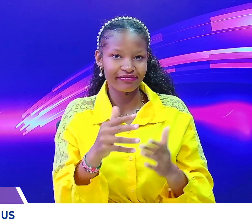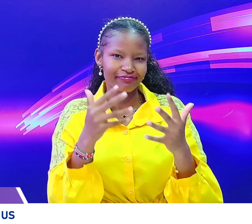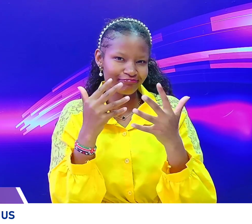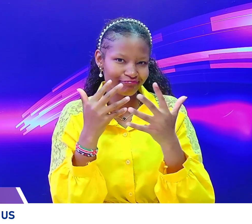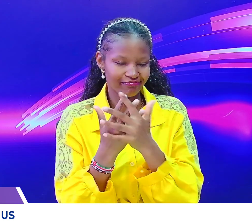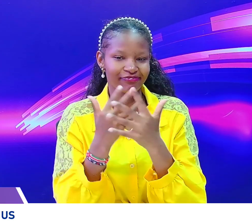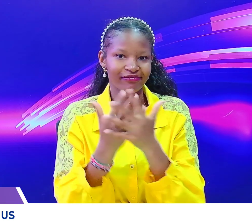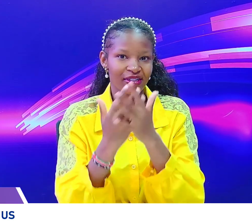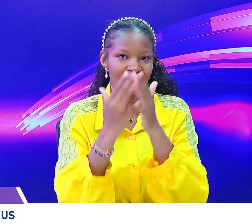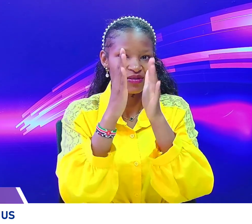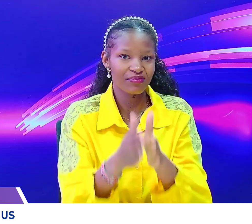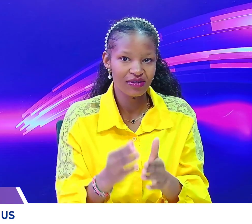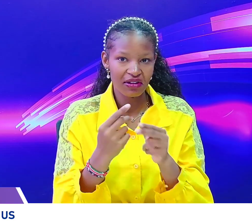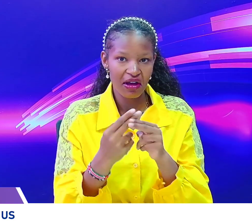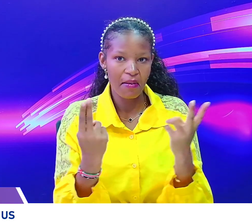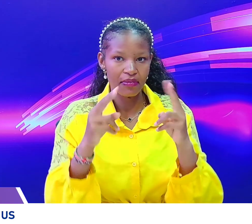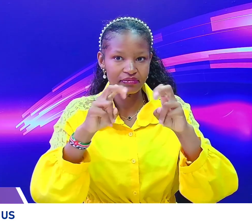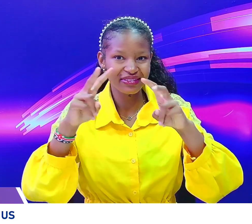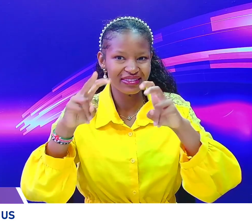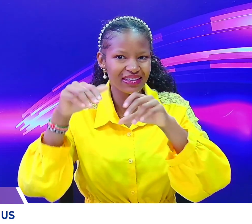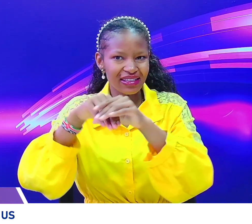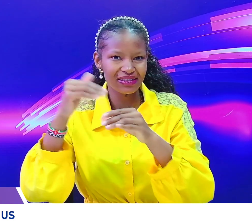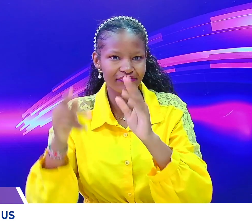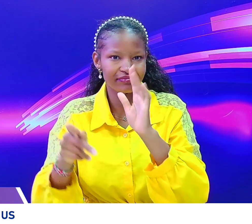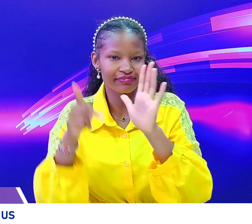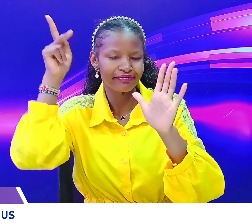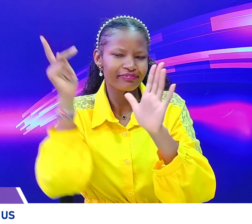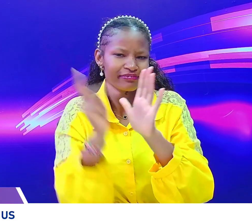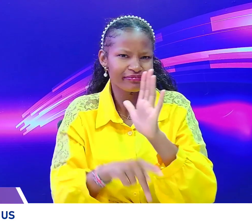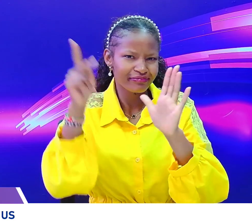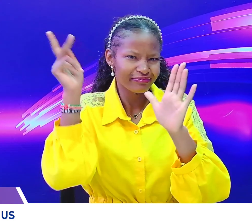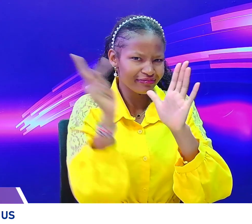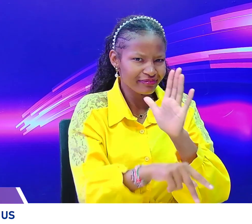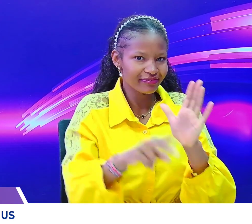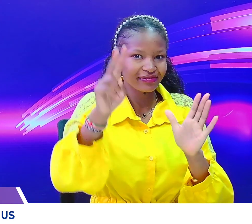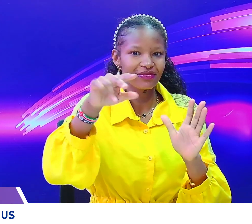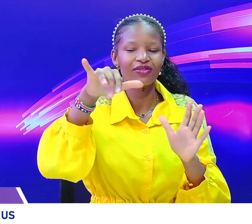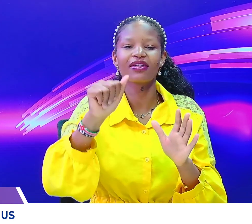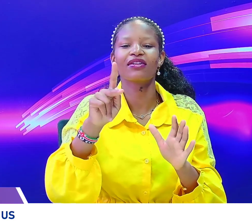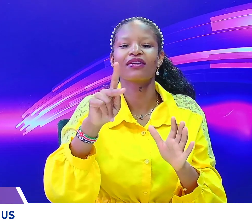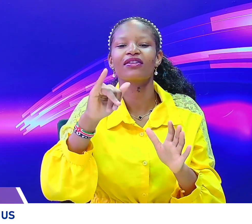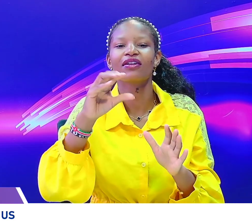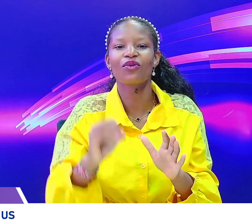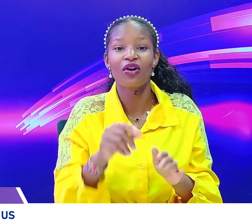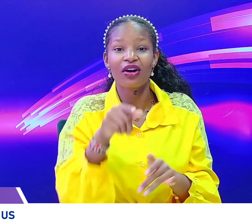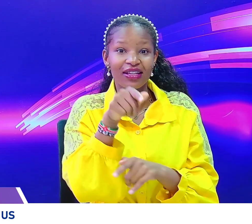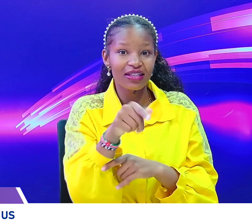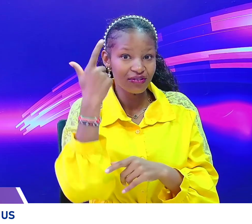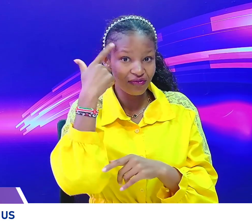The Directorate of Criminal Investigation, DCI, has arrested the prime suspect in the murder of Seth Nyakio'S in